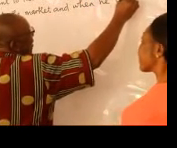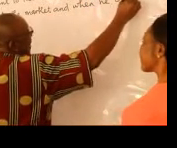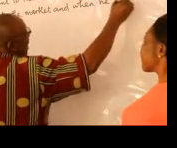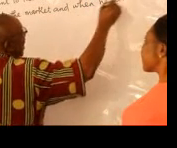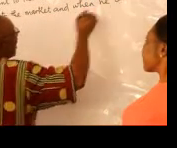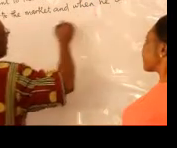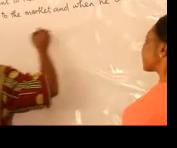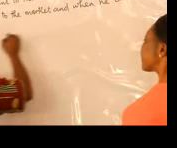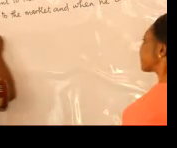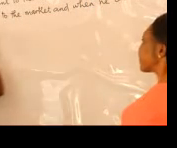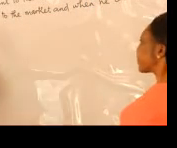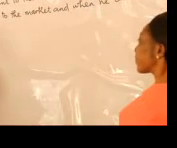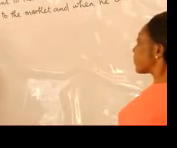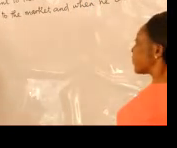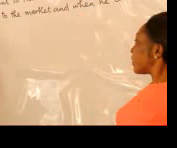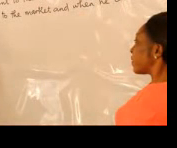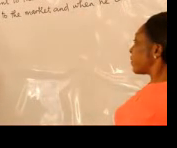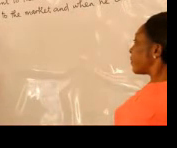came back,